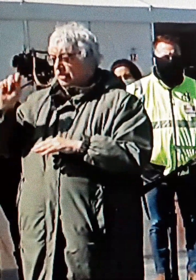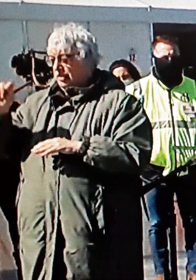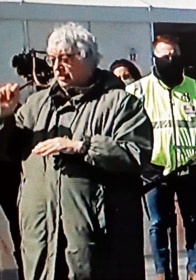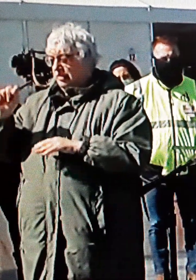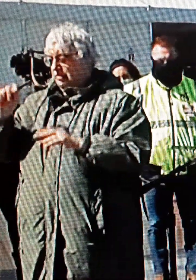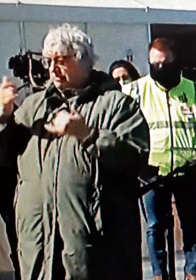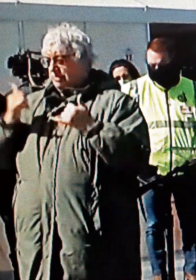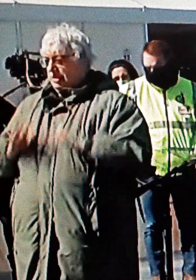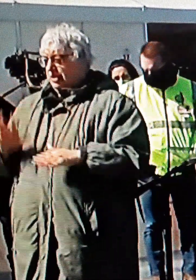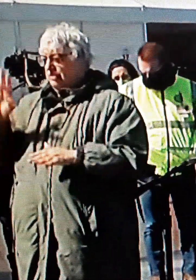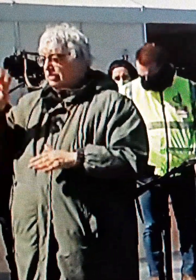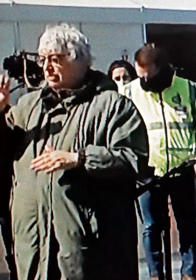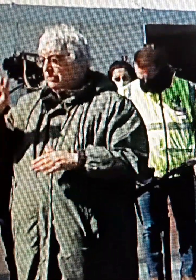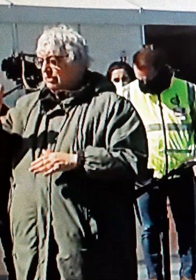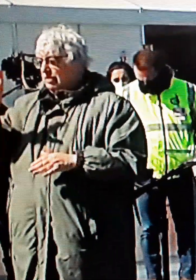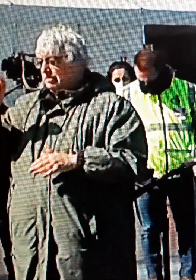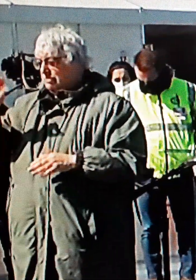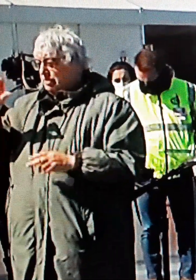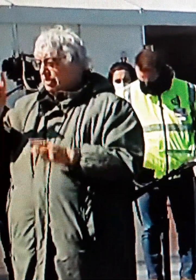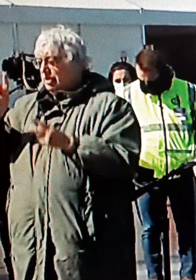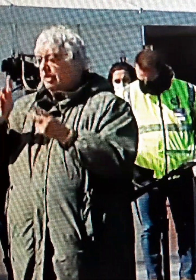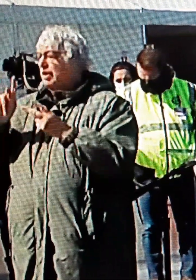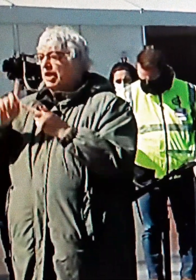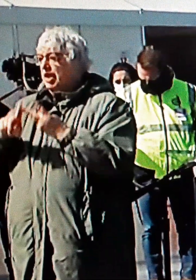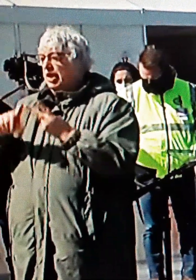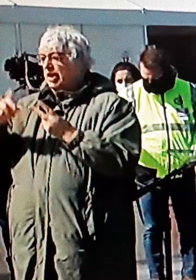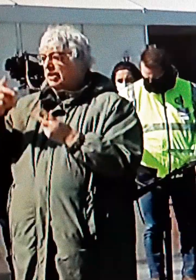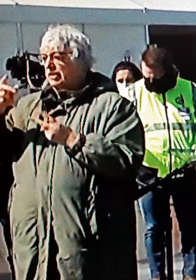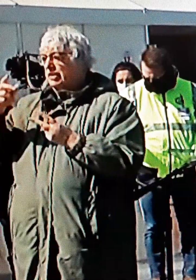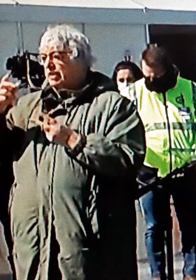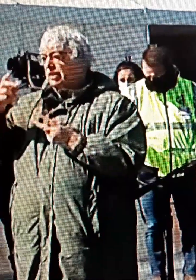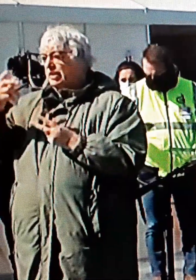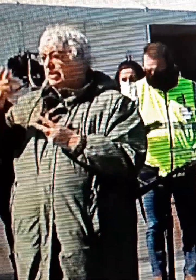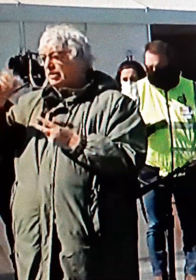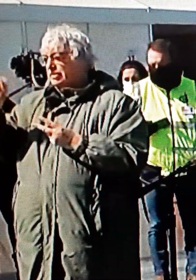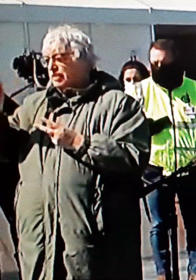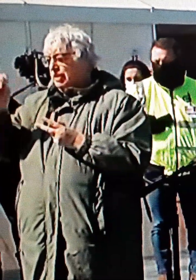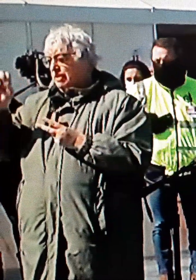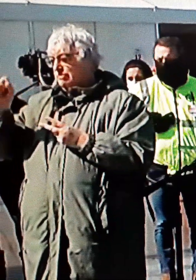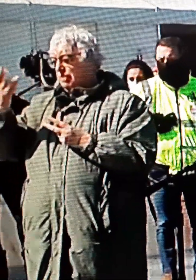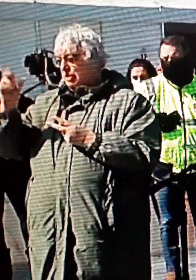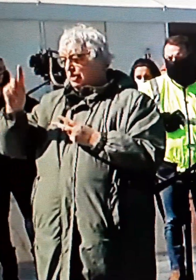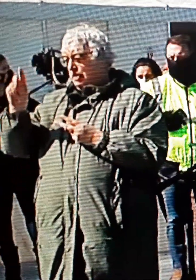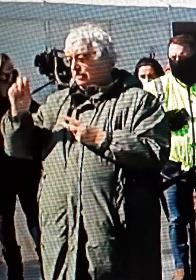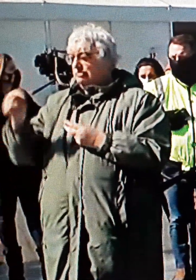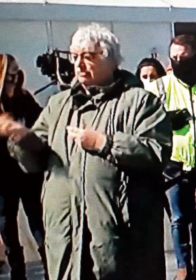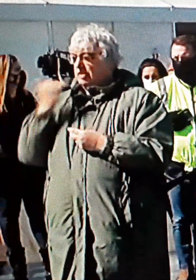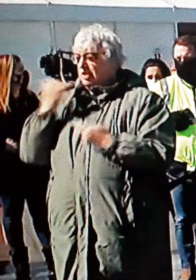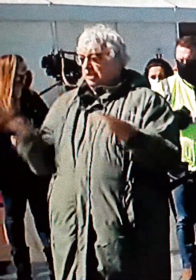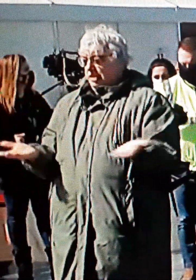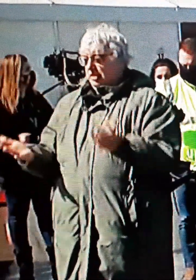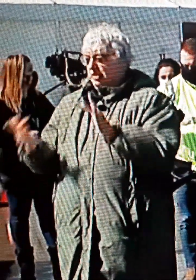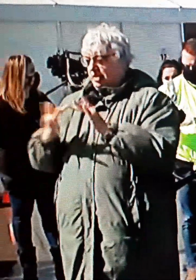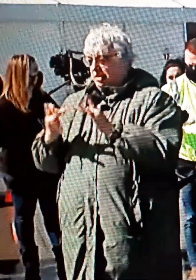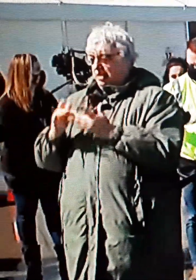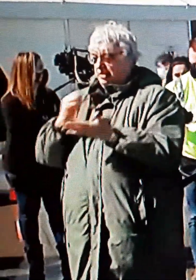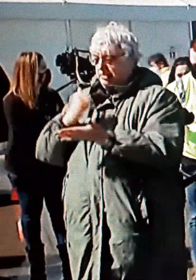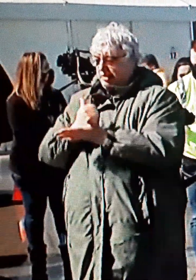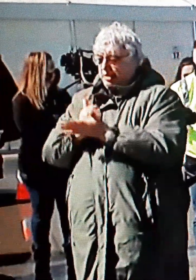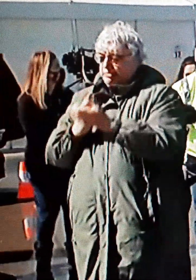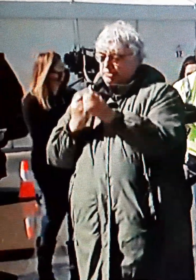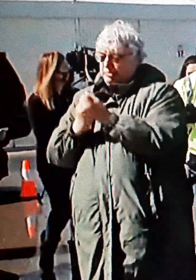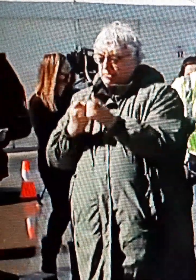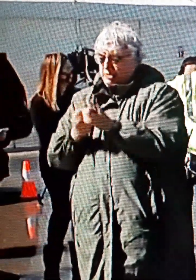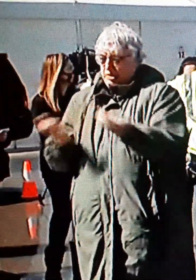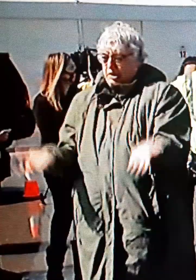Westbrook and James Harden, who have both called and made contact and are offering support to the